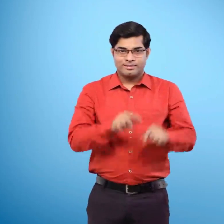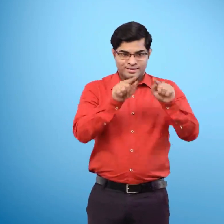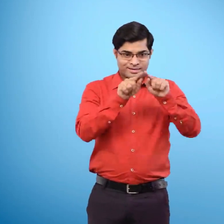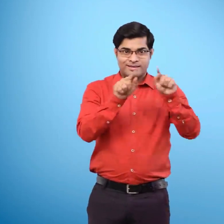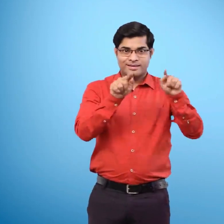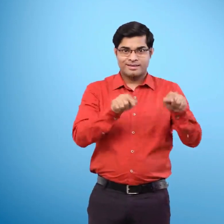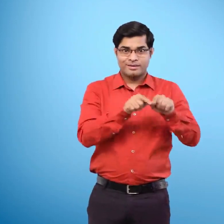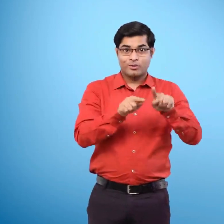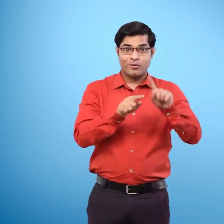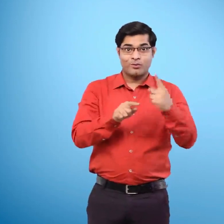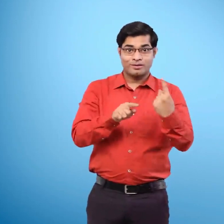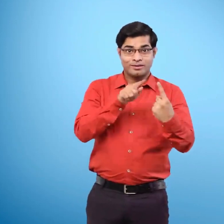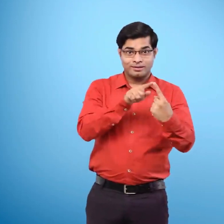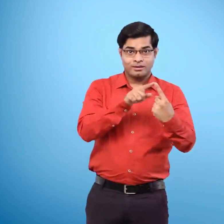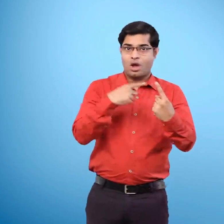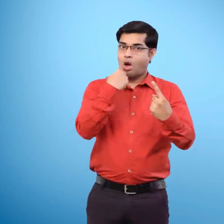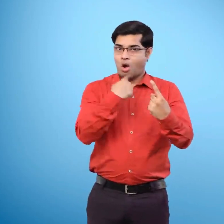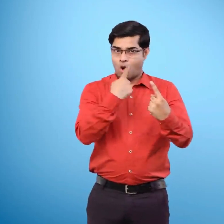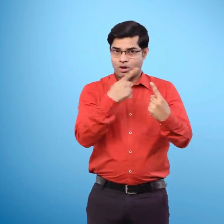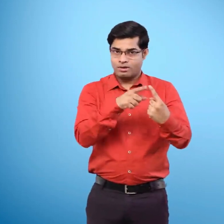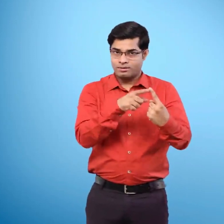and reads as box 1 purple color,